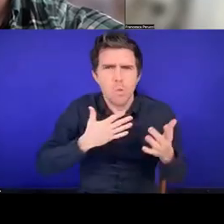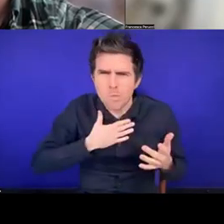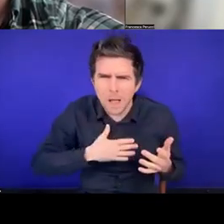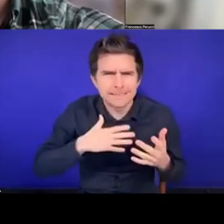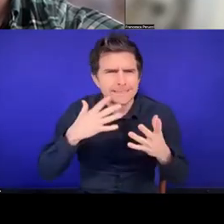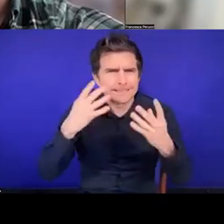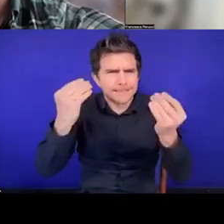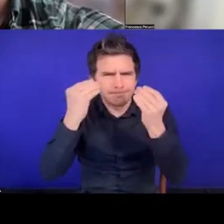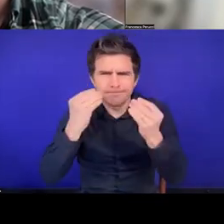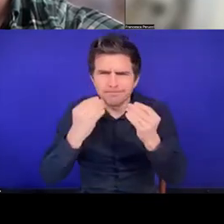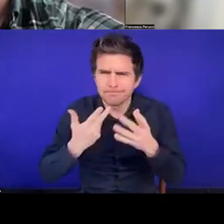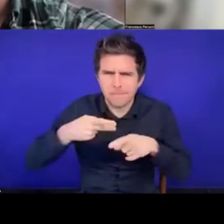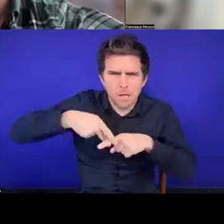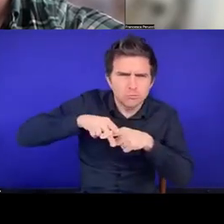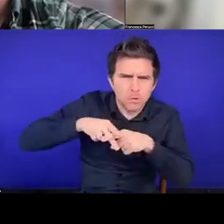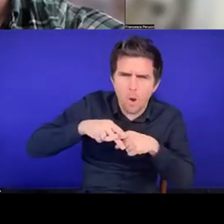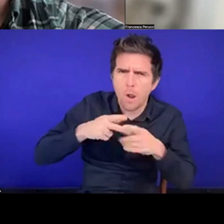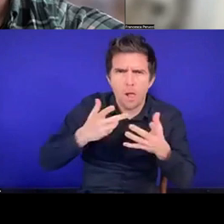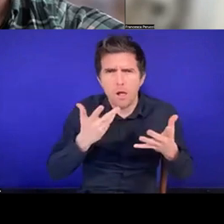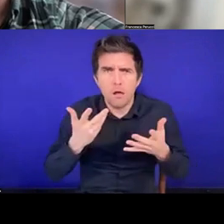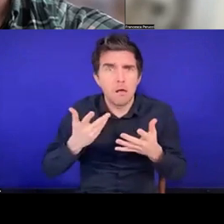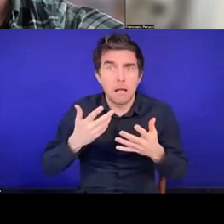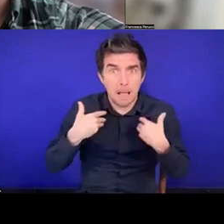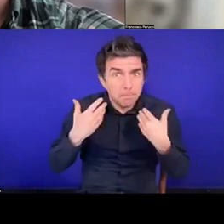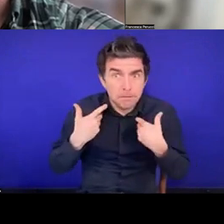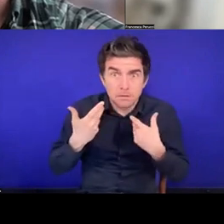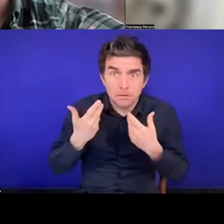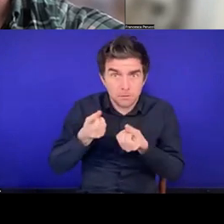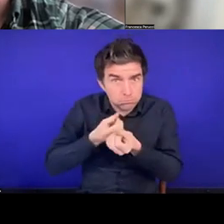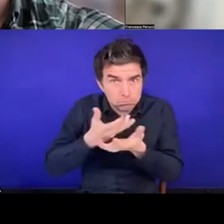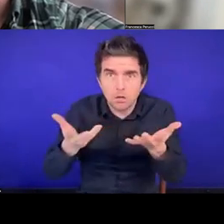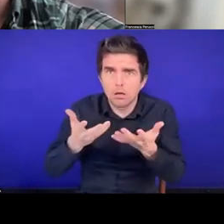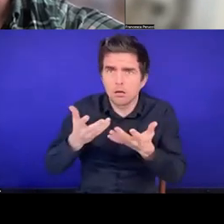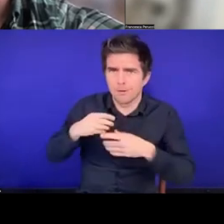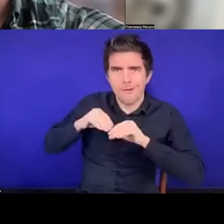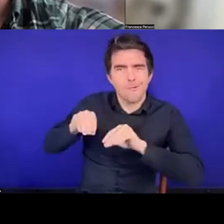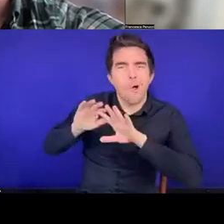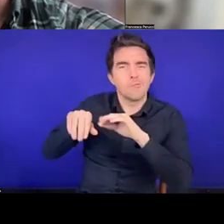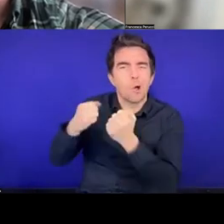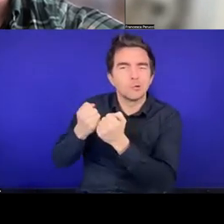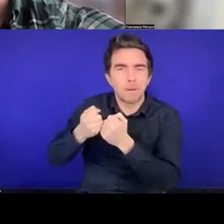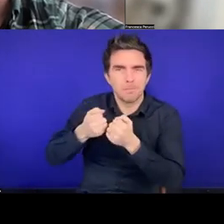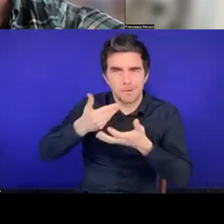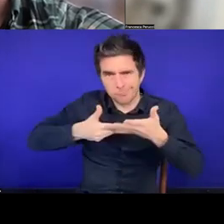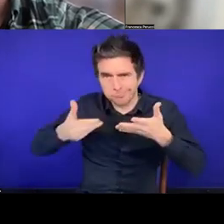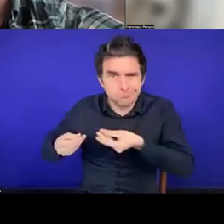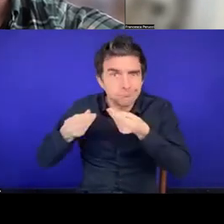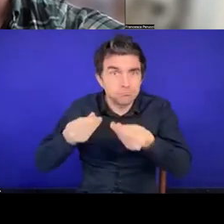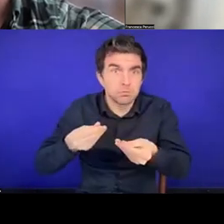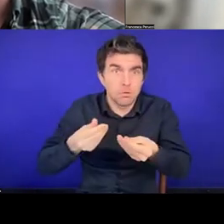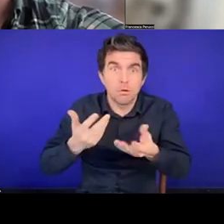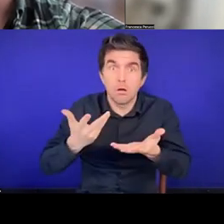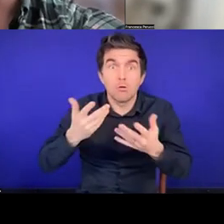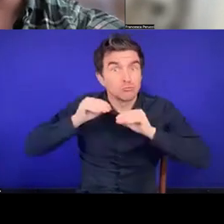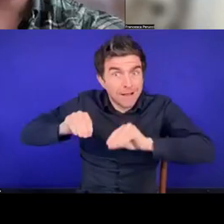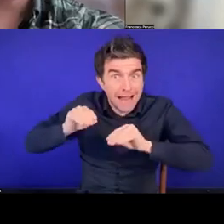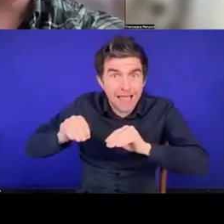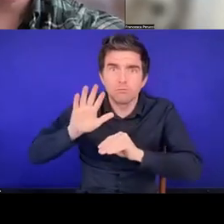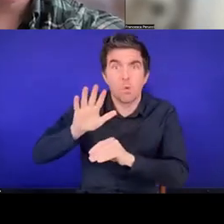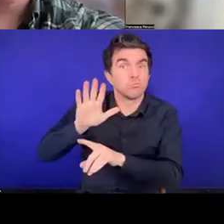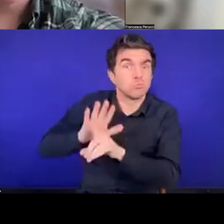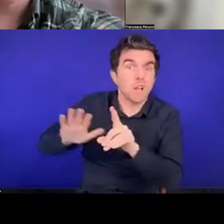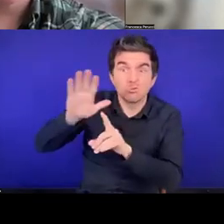We find when this is done, the prevalence of persons with disabilities increases. So both are very important, I'll add. Thank you.